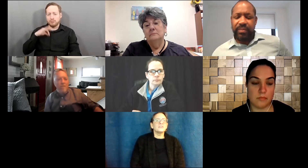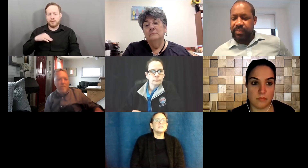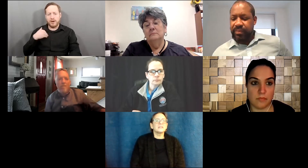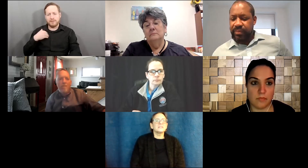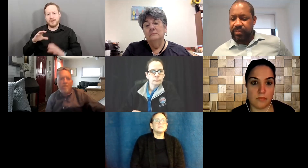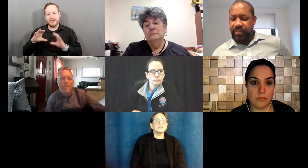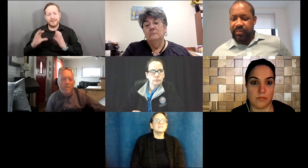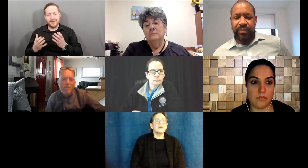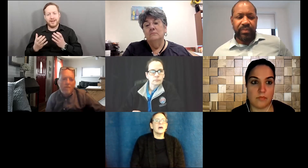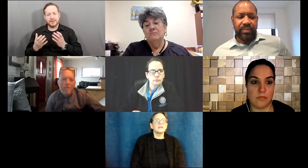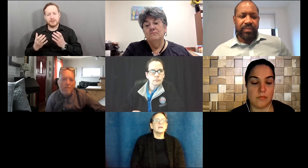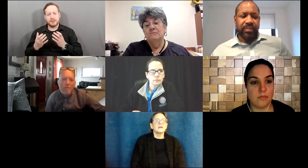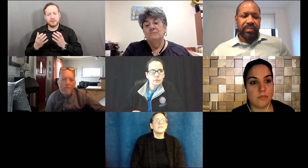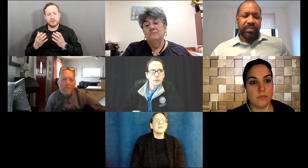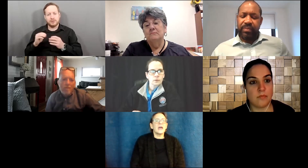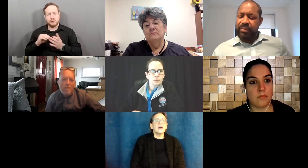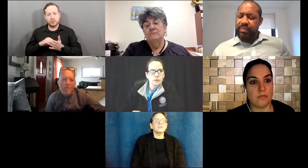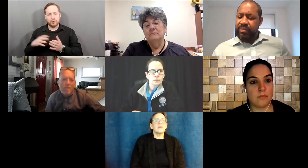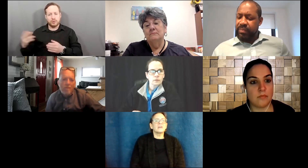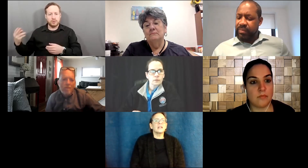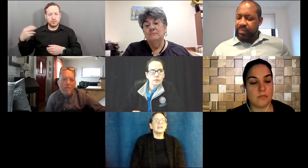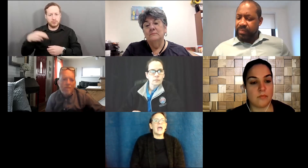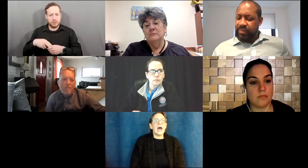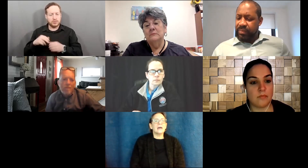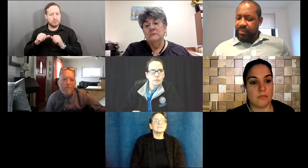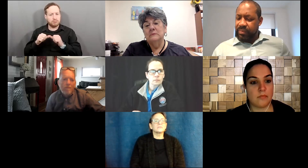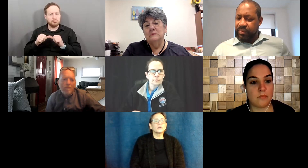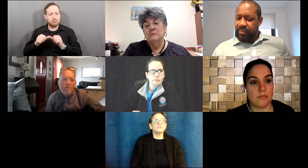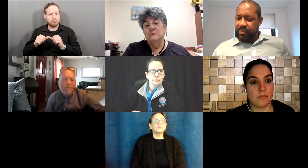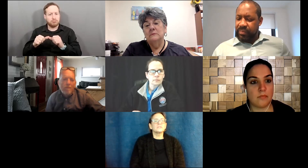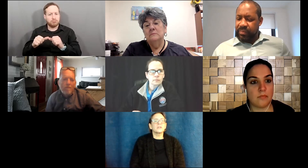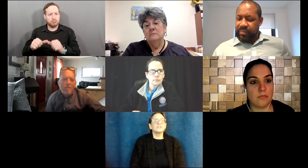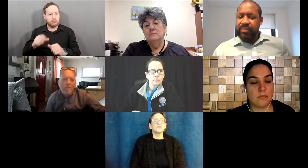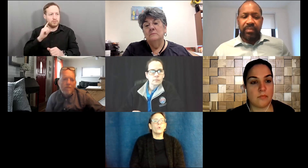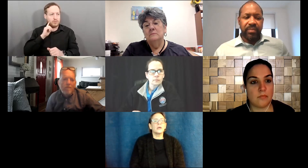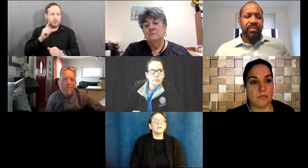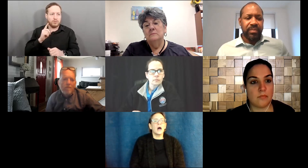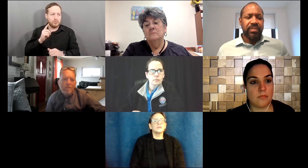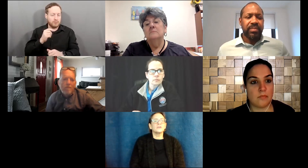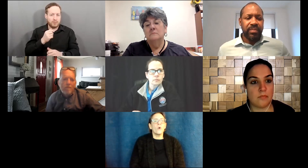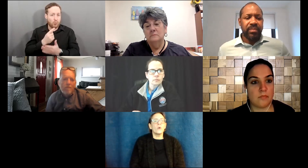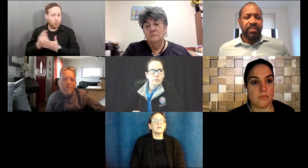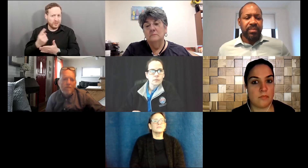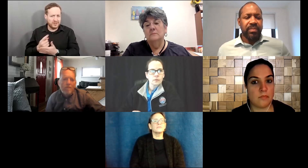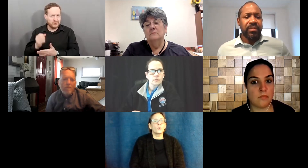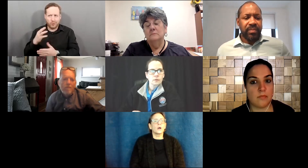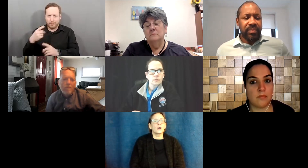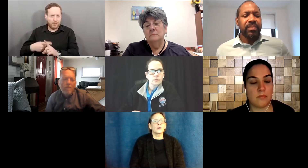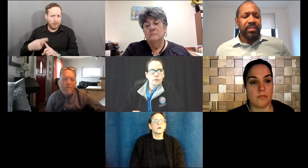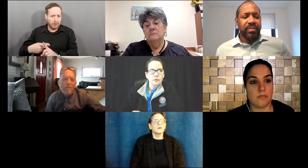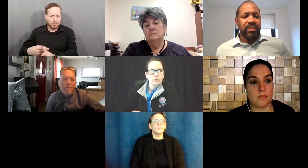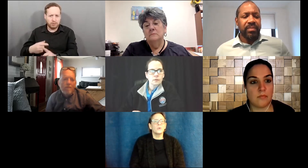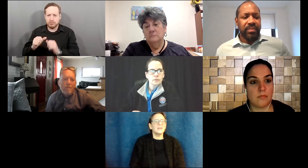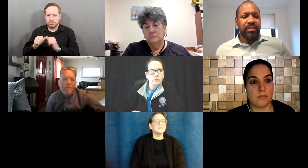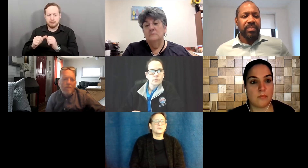I understand Tim says that they actually have a class where students can join ongoing